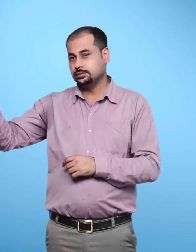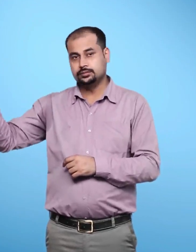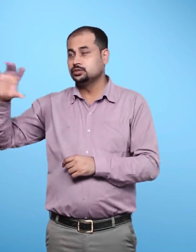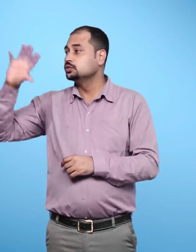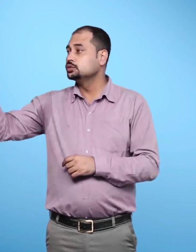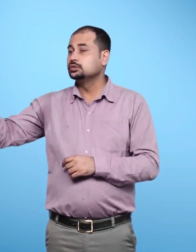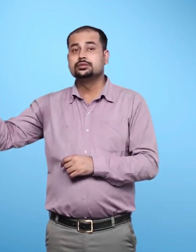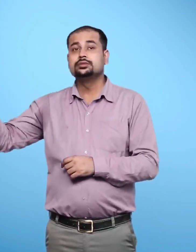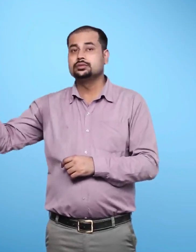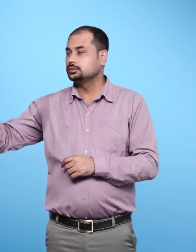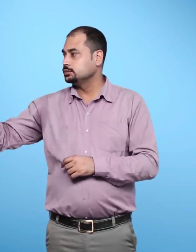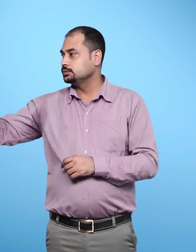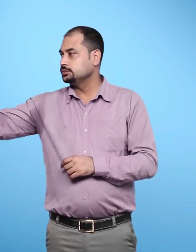to rupees dash.